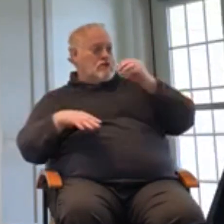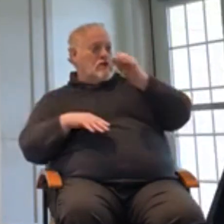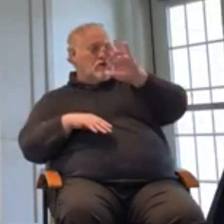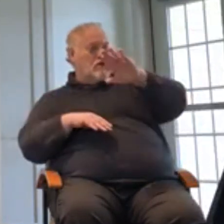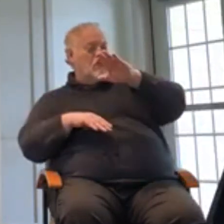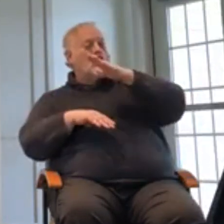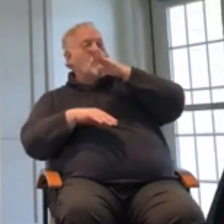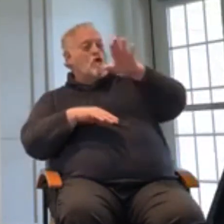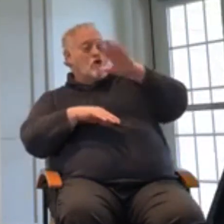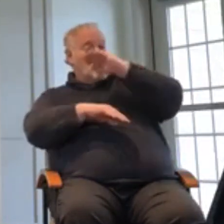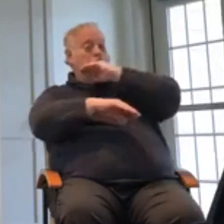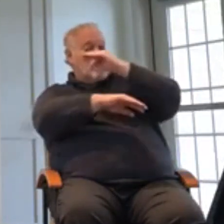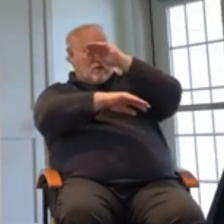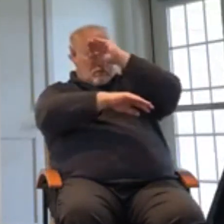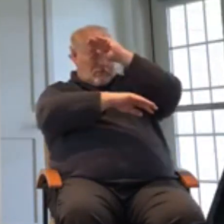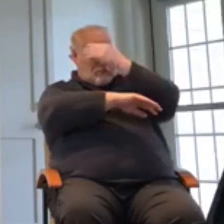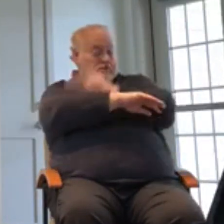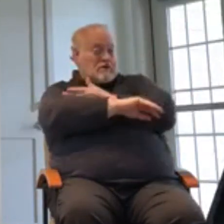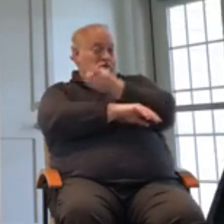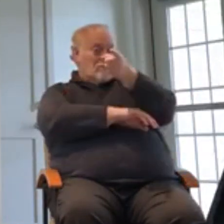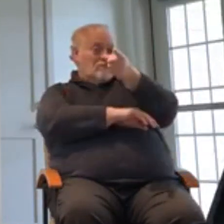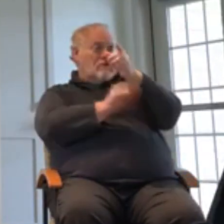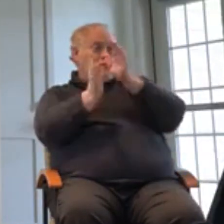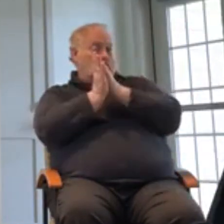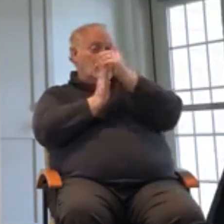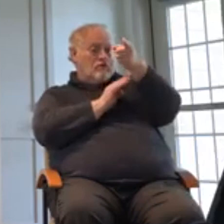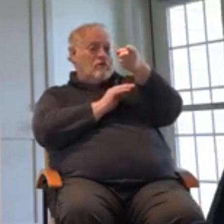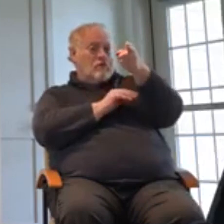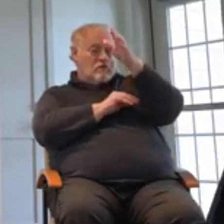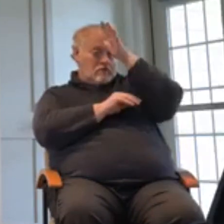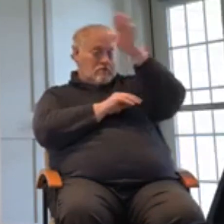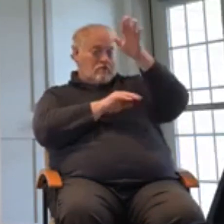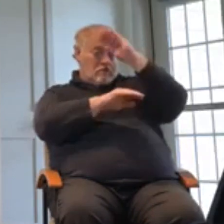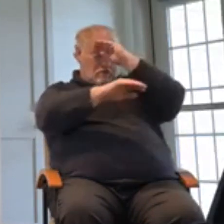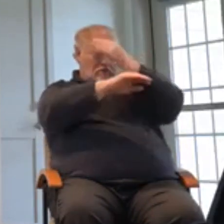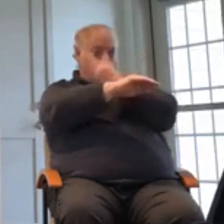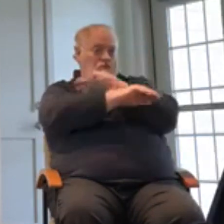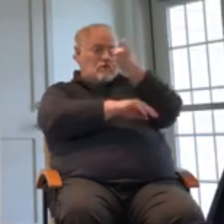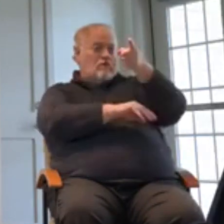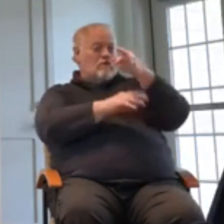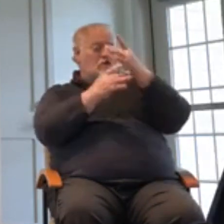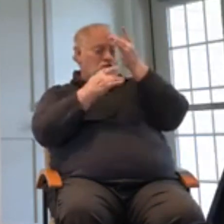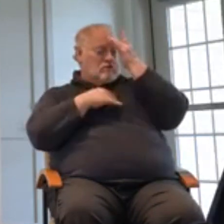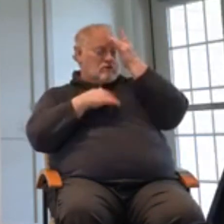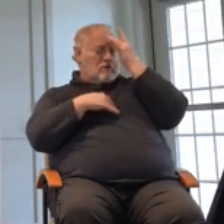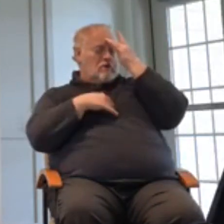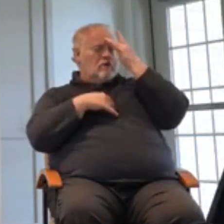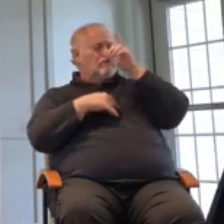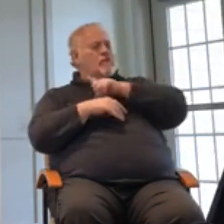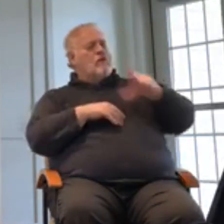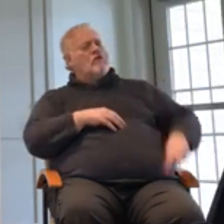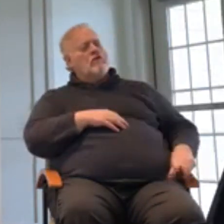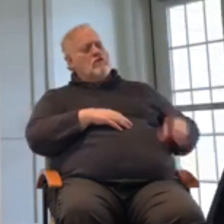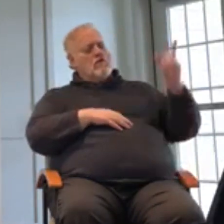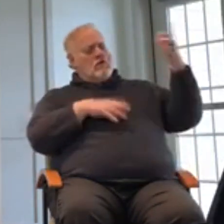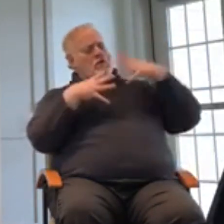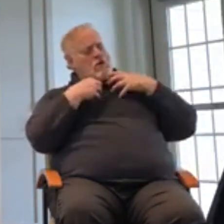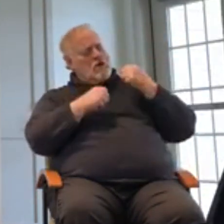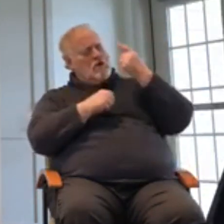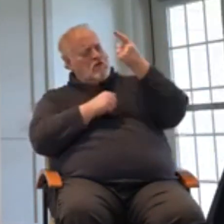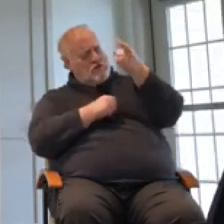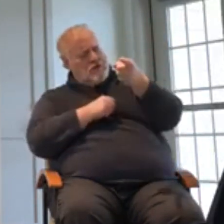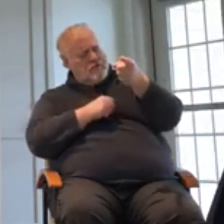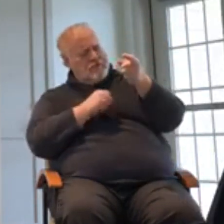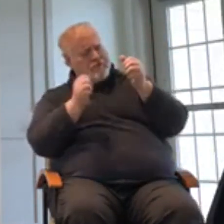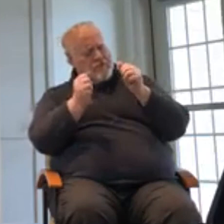man. And pray for them because they are under the weather. Lord, we just ask you to be with their bodies. Be